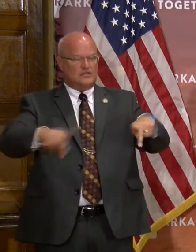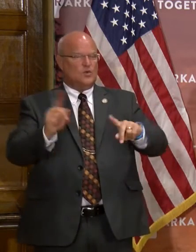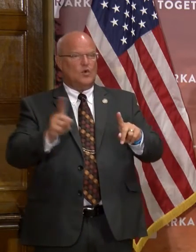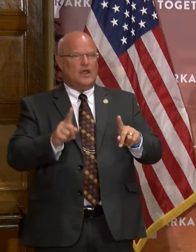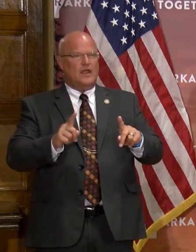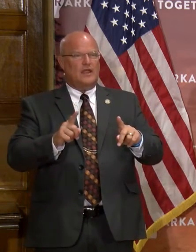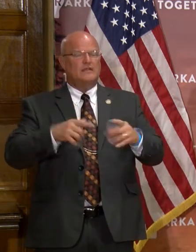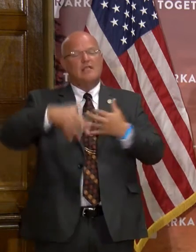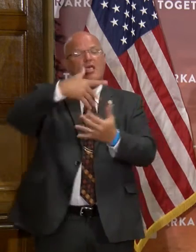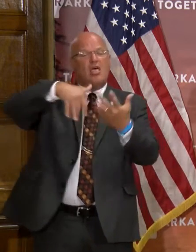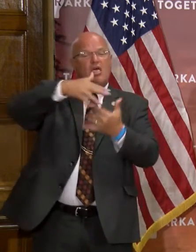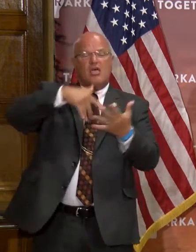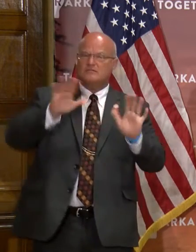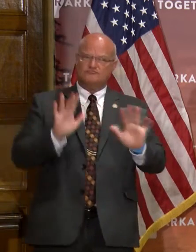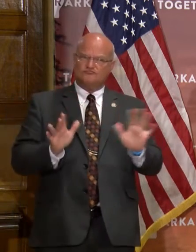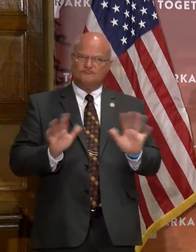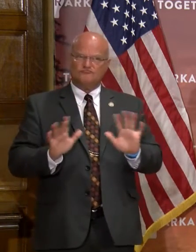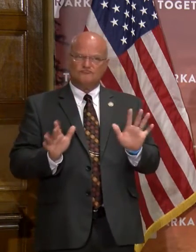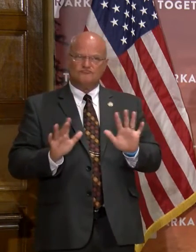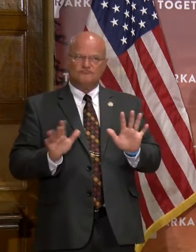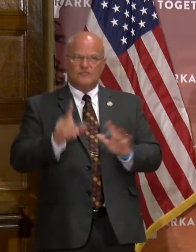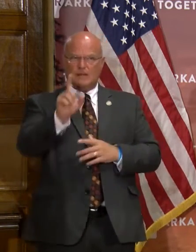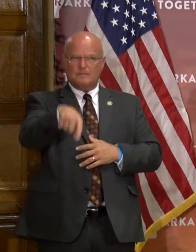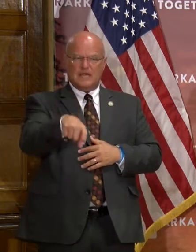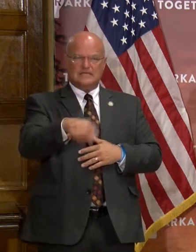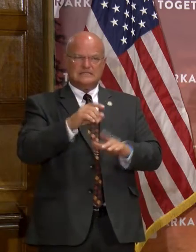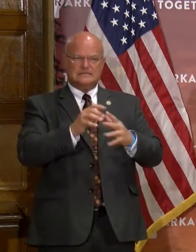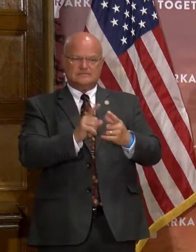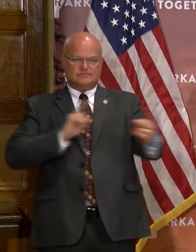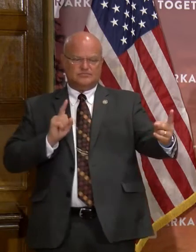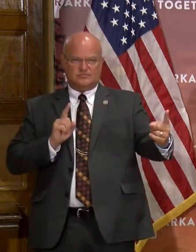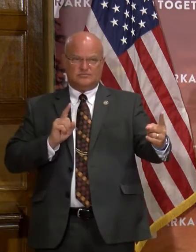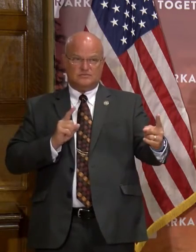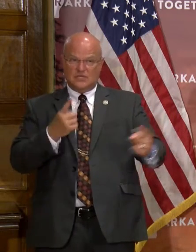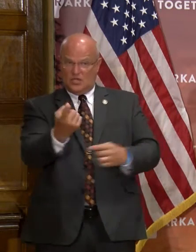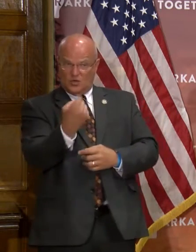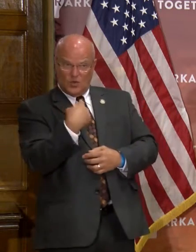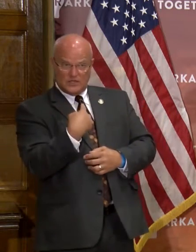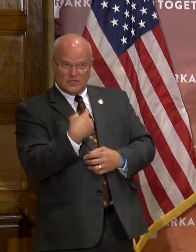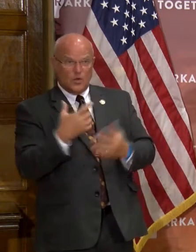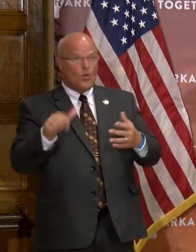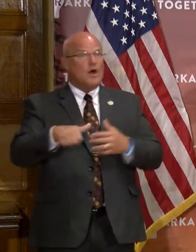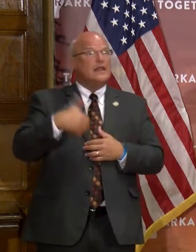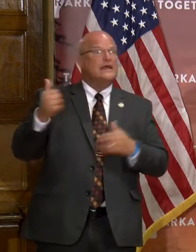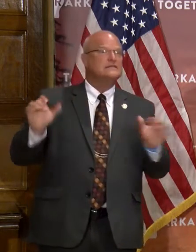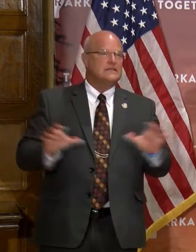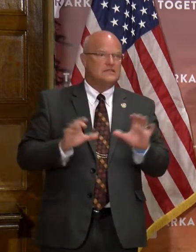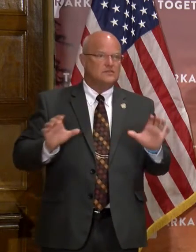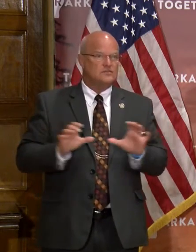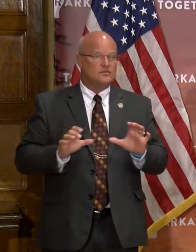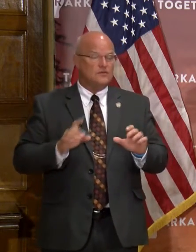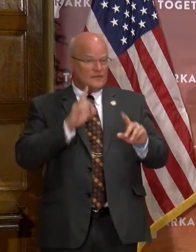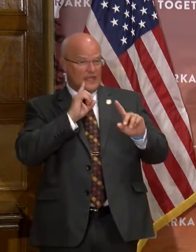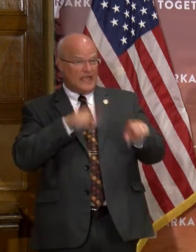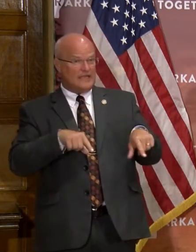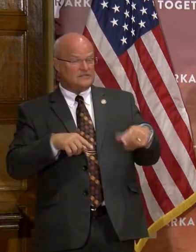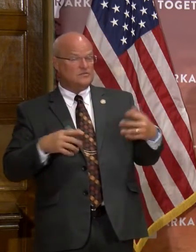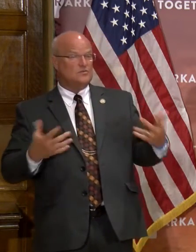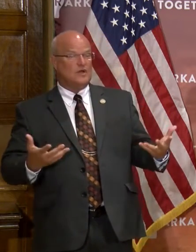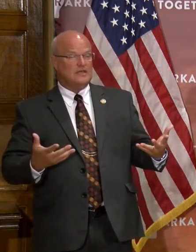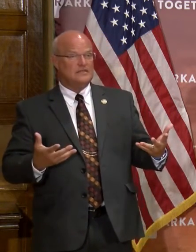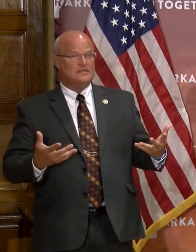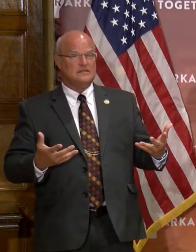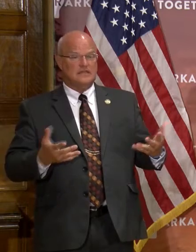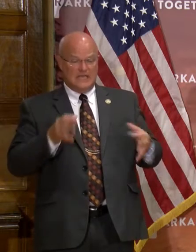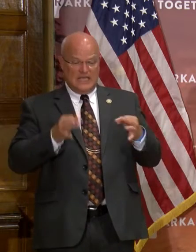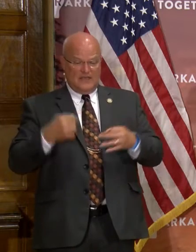protected. That's what we have to do. Now, your question is, well, what else can you do? And the answer is that,